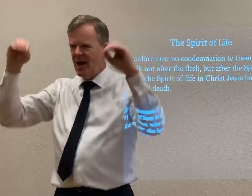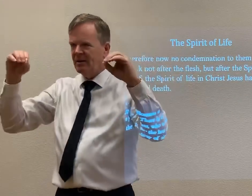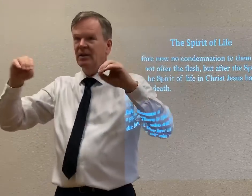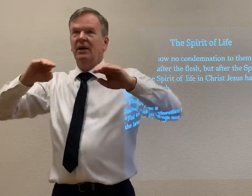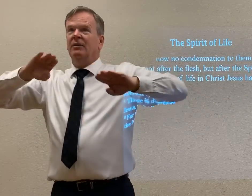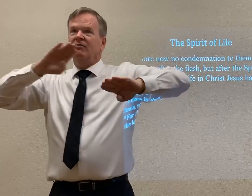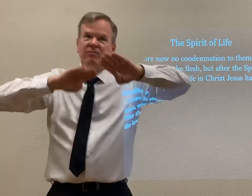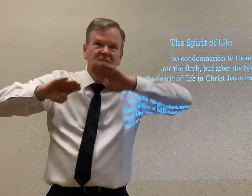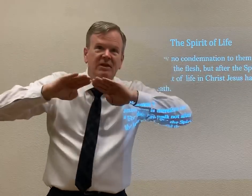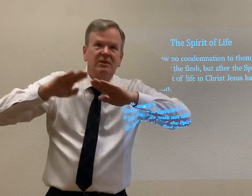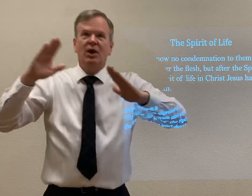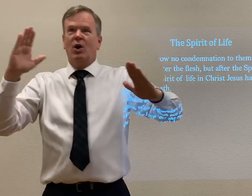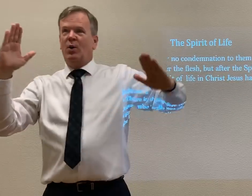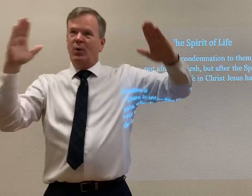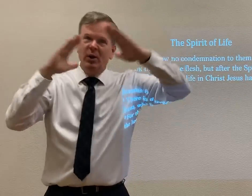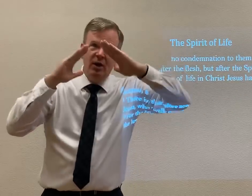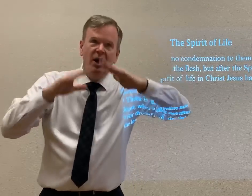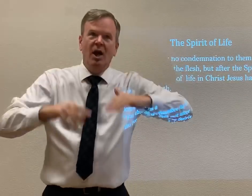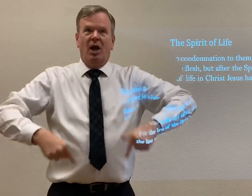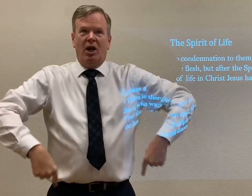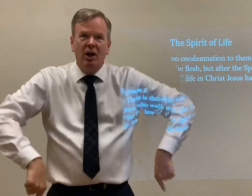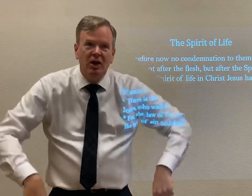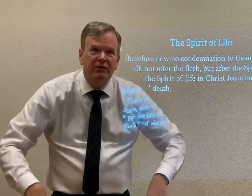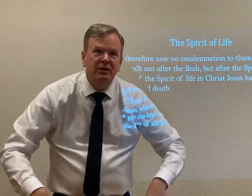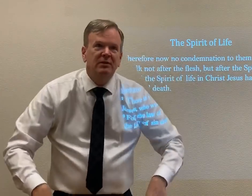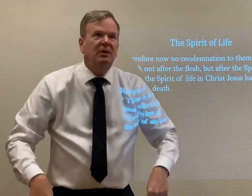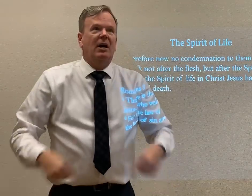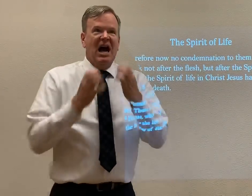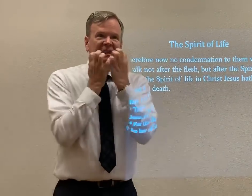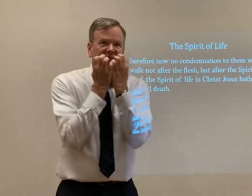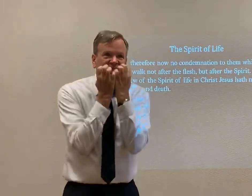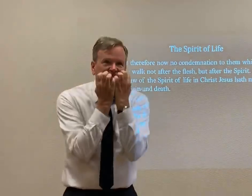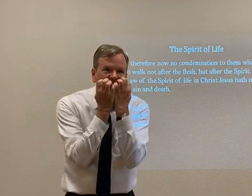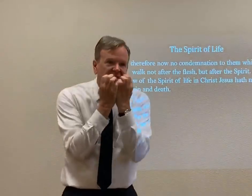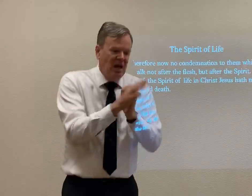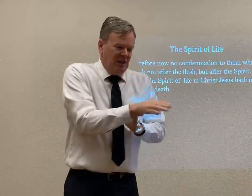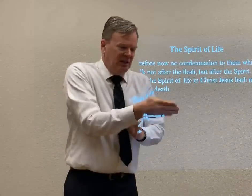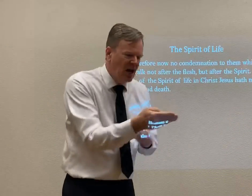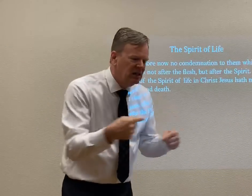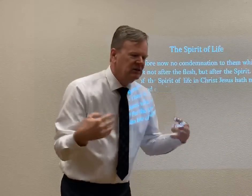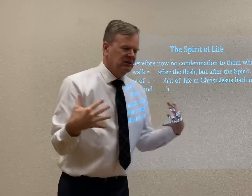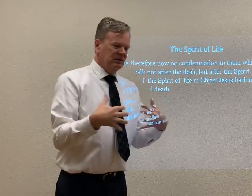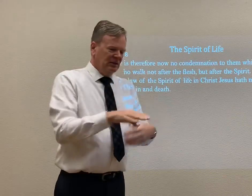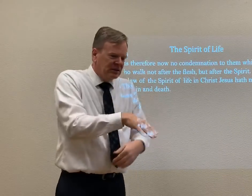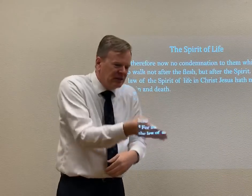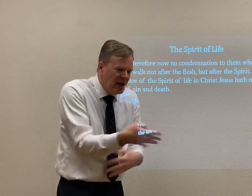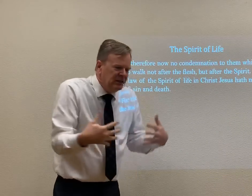relieve our life, our frustrations, our worries, our nerves, anxiousness of death, the fear of